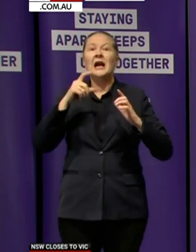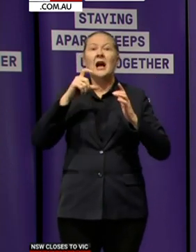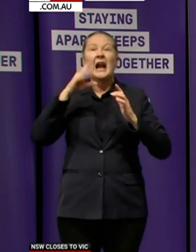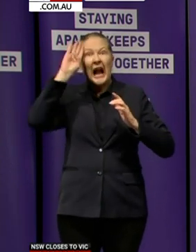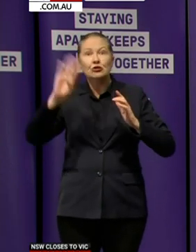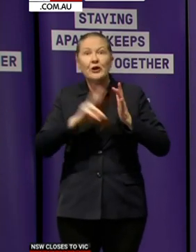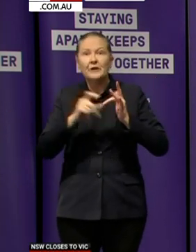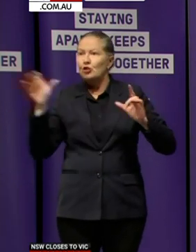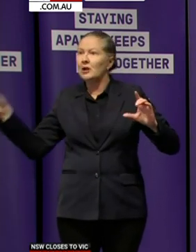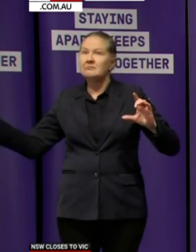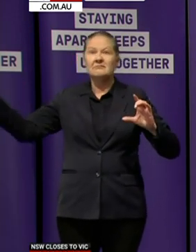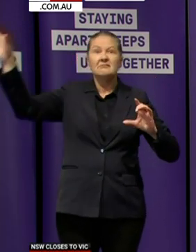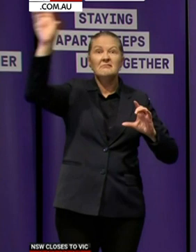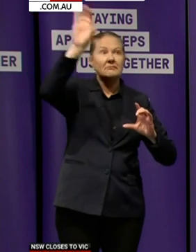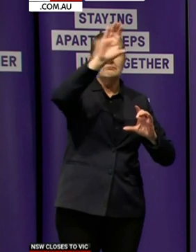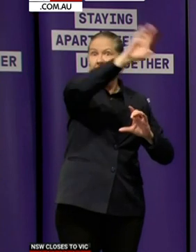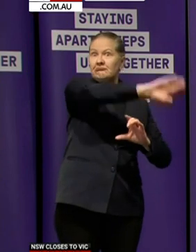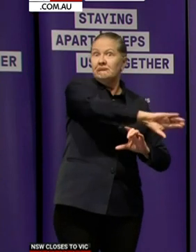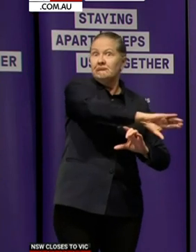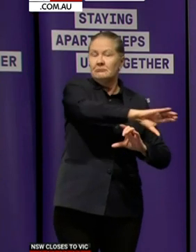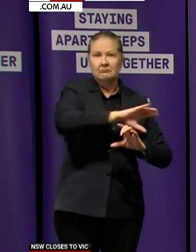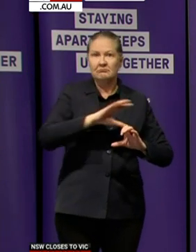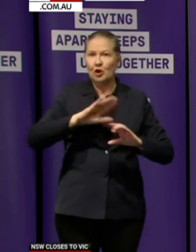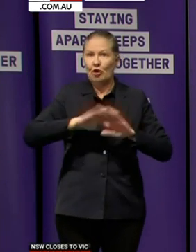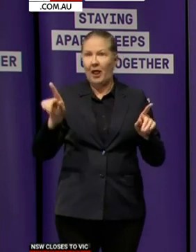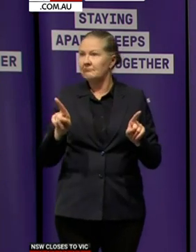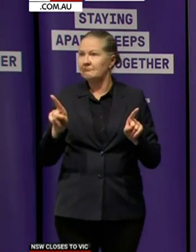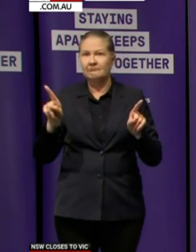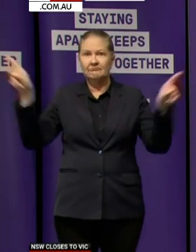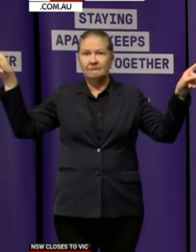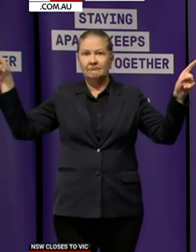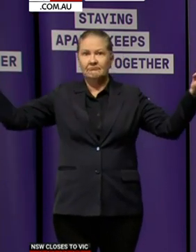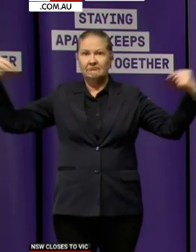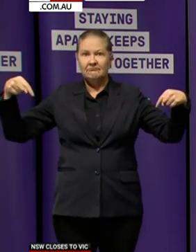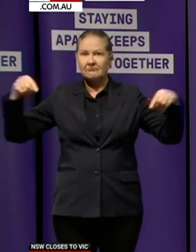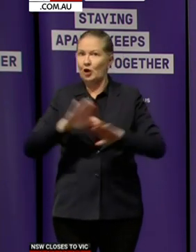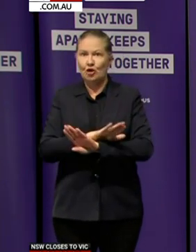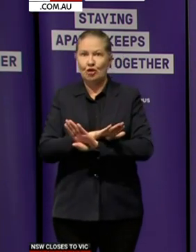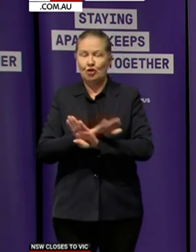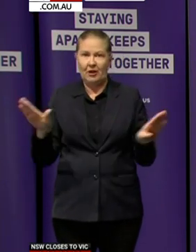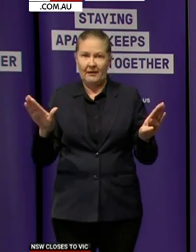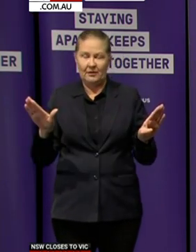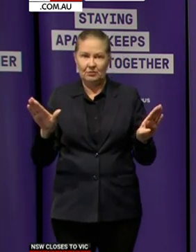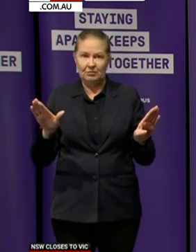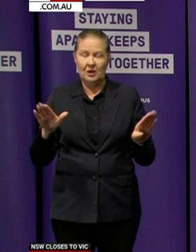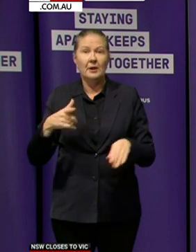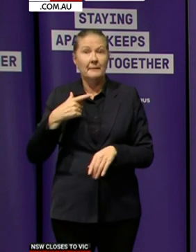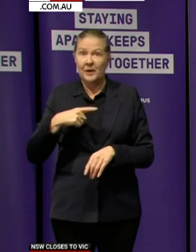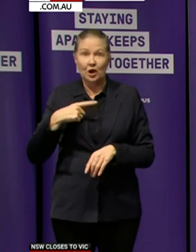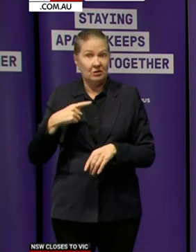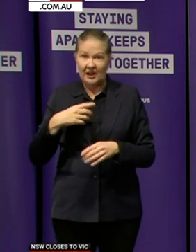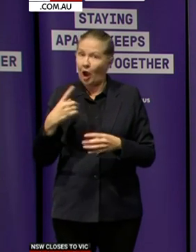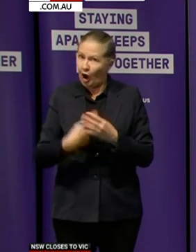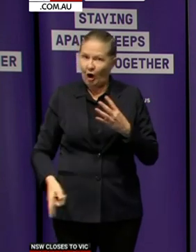not breached by people who should not be leaving Metropolitan Melbourne because the purpose of their visit is not permitted under those